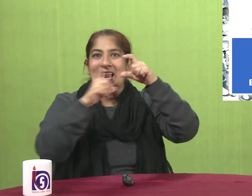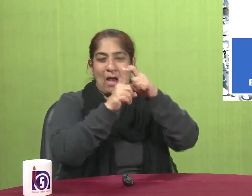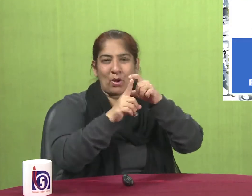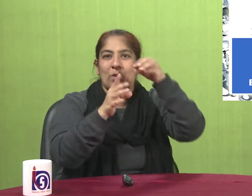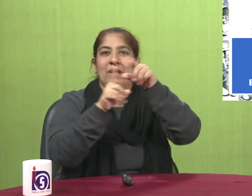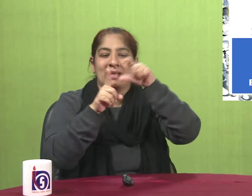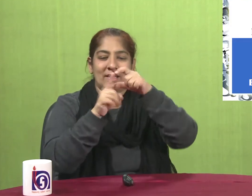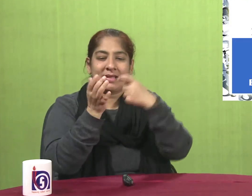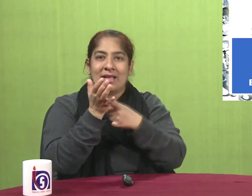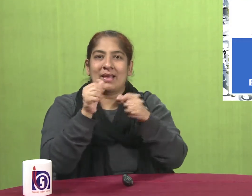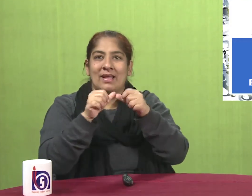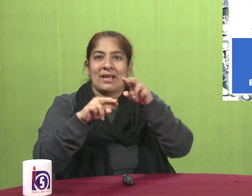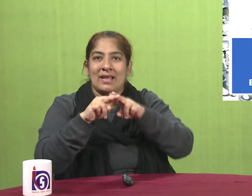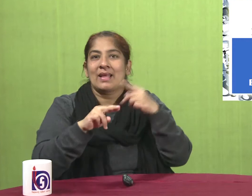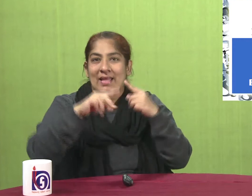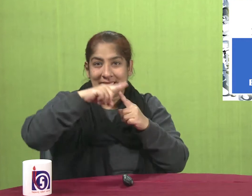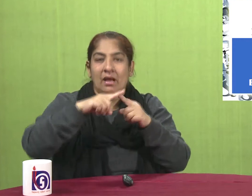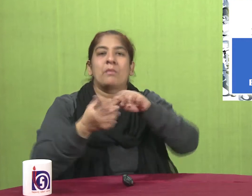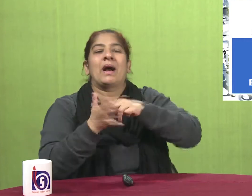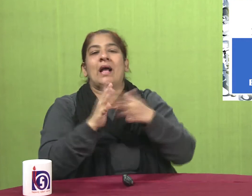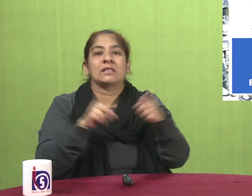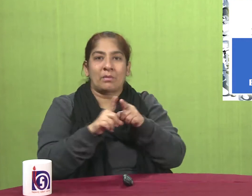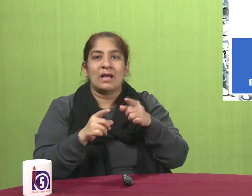issue of bank draft.